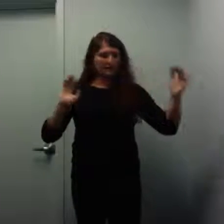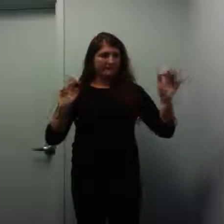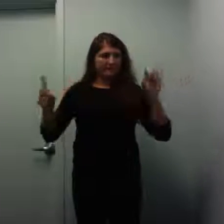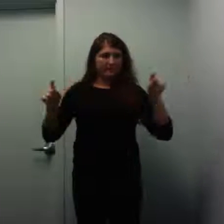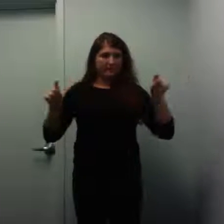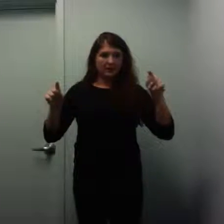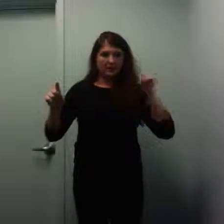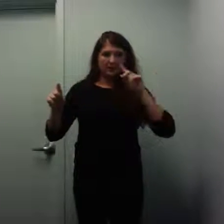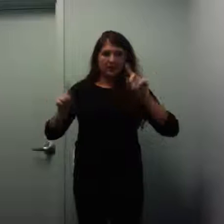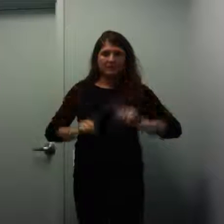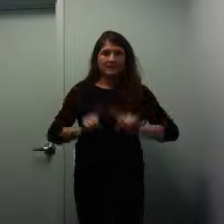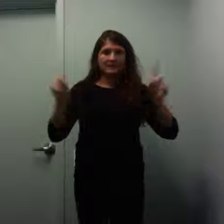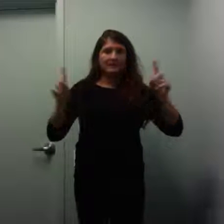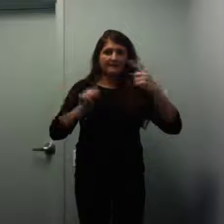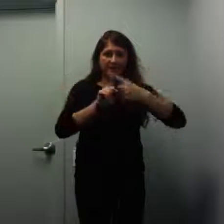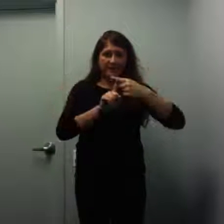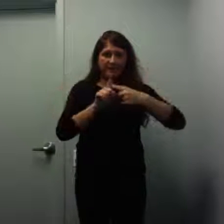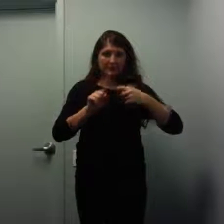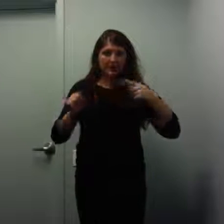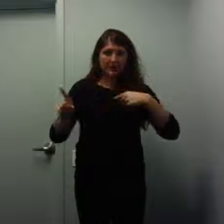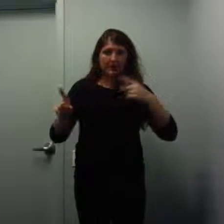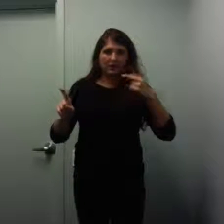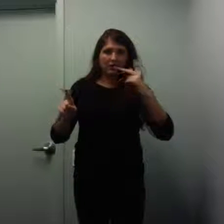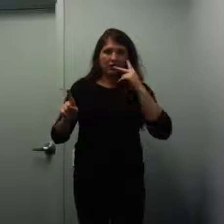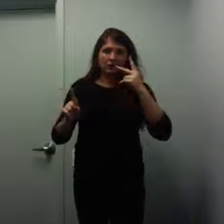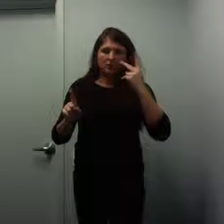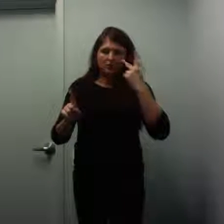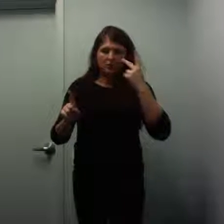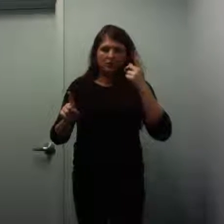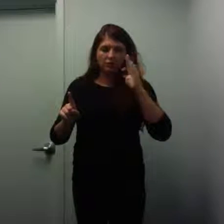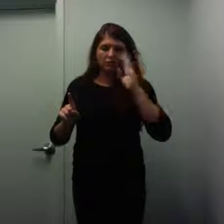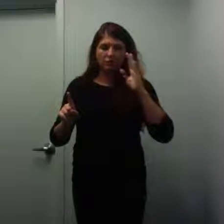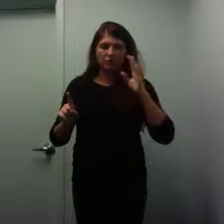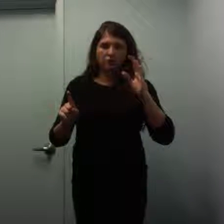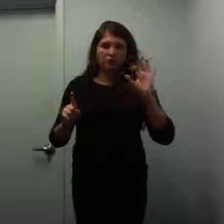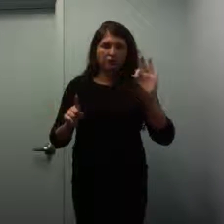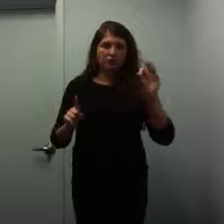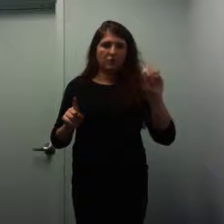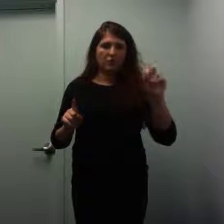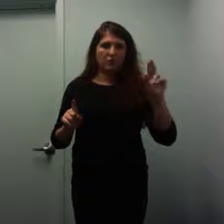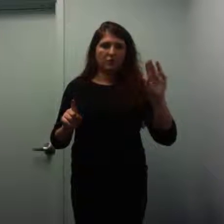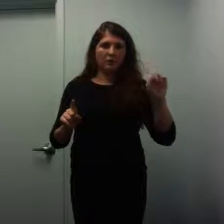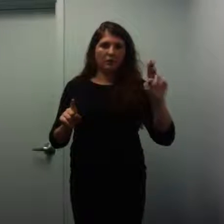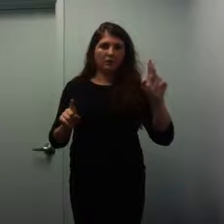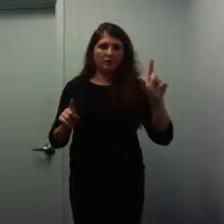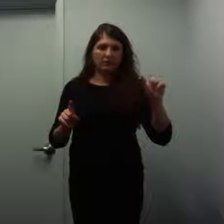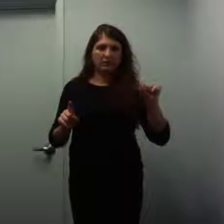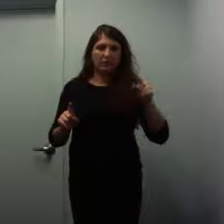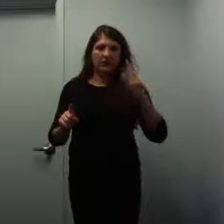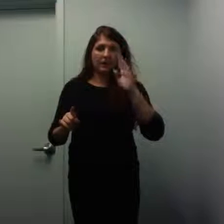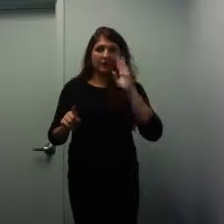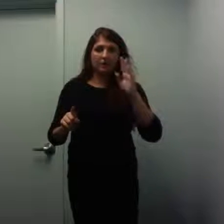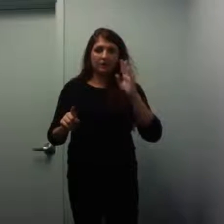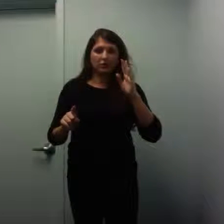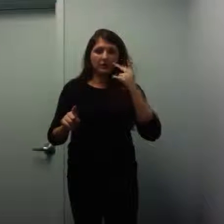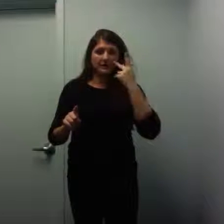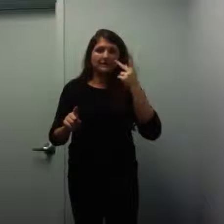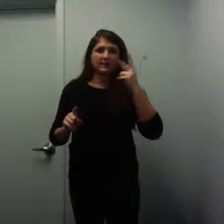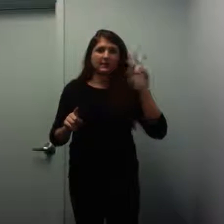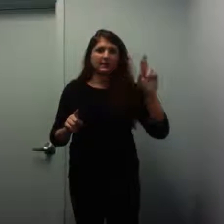readings. Then you do a little formula, which is really easy, I'll show you in just a bit, and you come up with the relative humidity, or actually what the